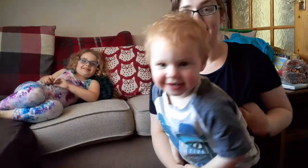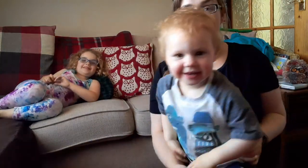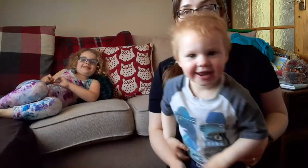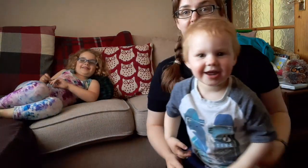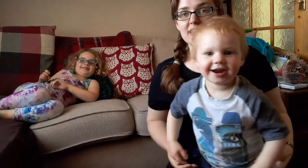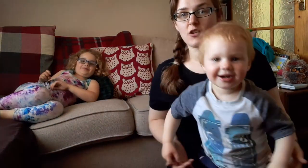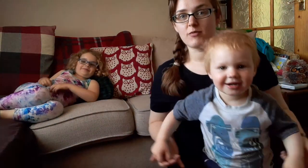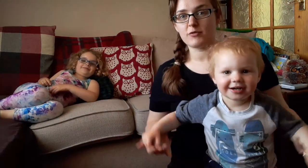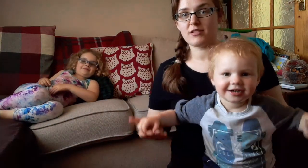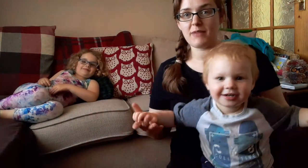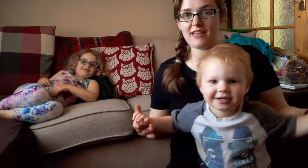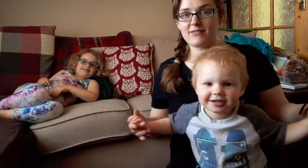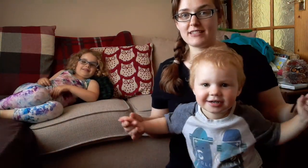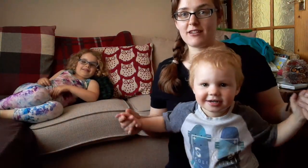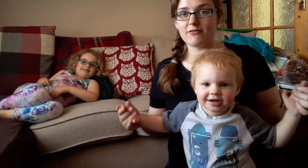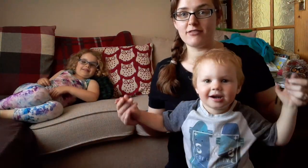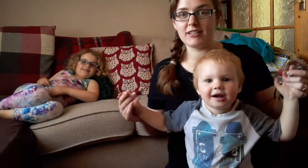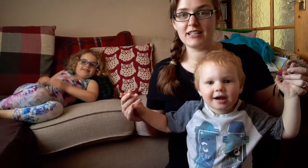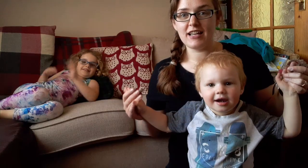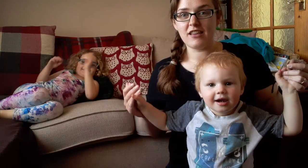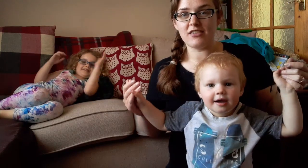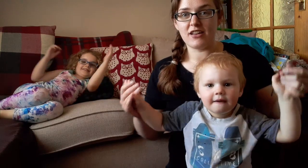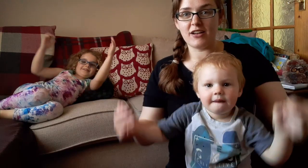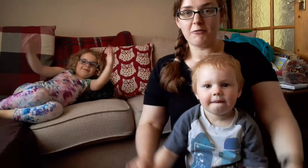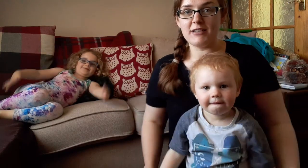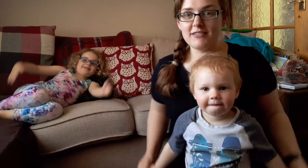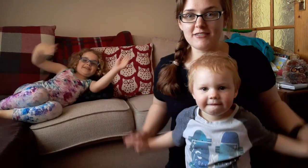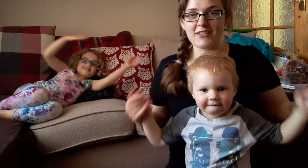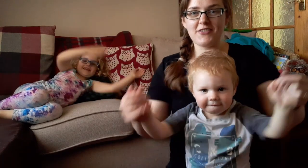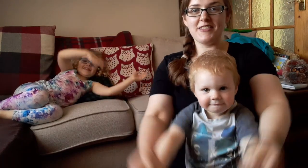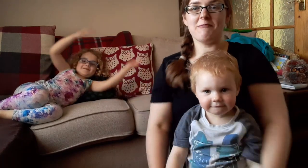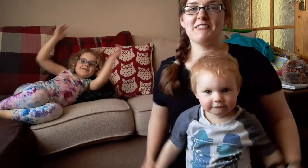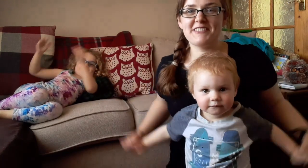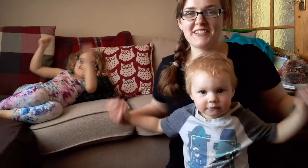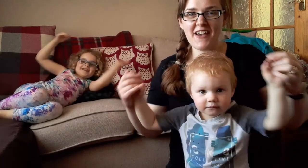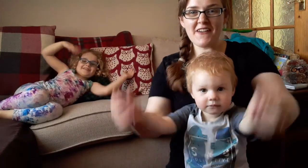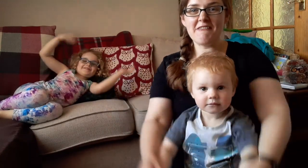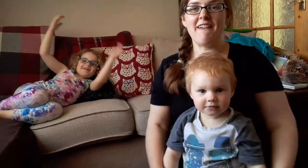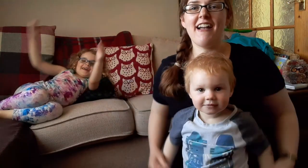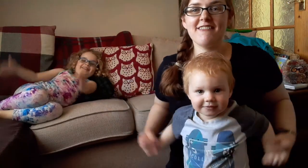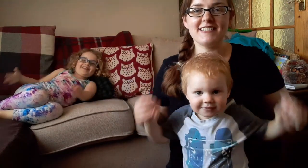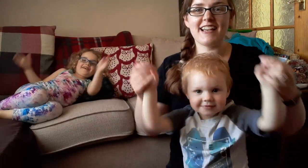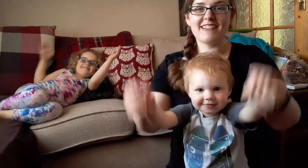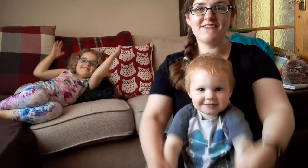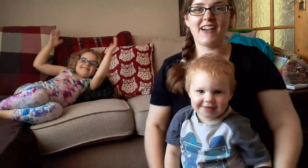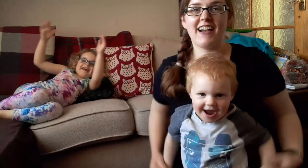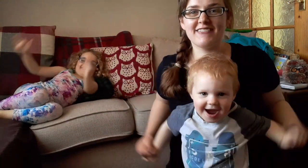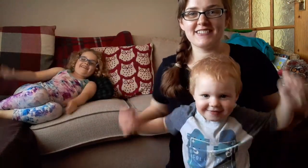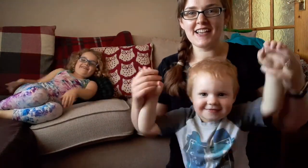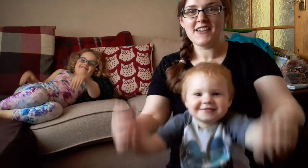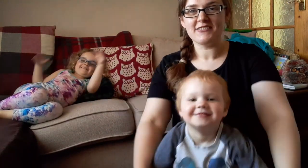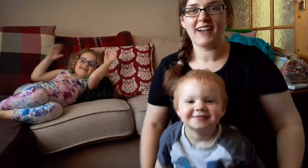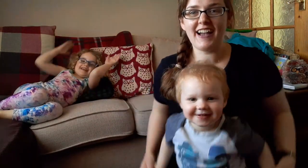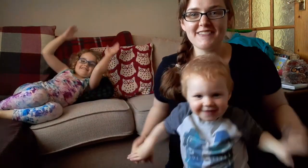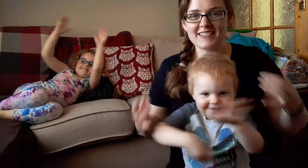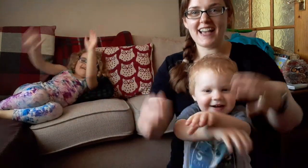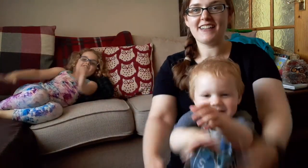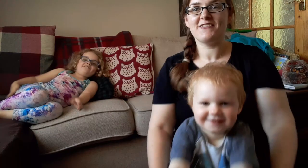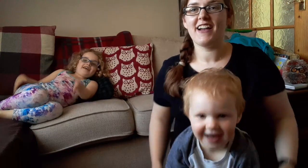again? Let's hope the bus can behave itself. The wheels on the bus go round and round, round and